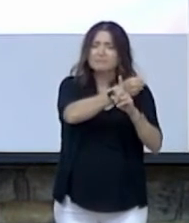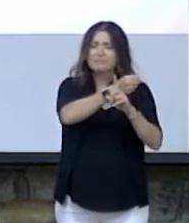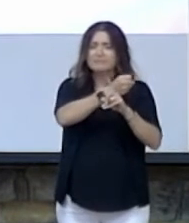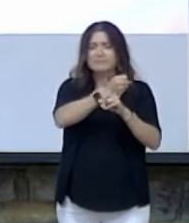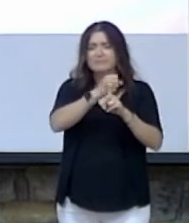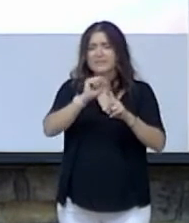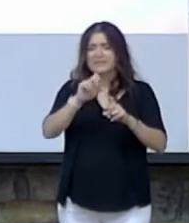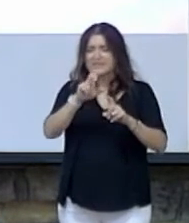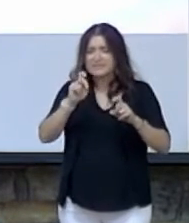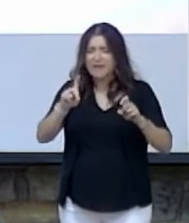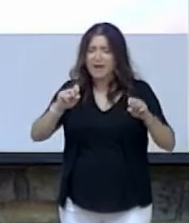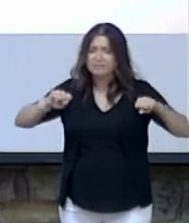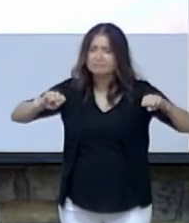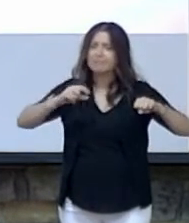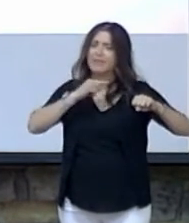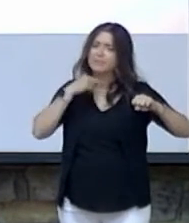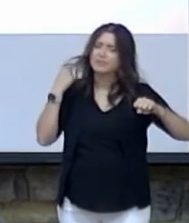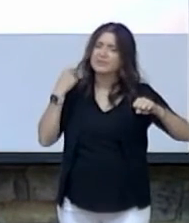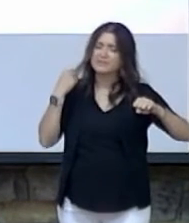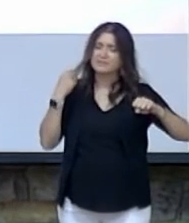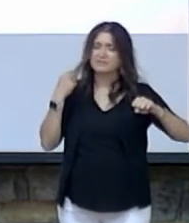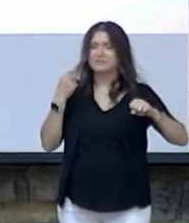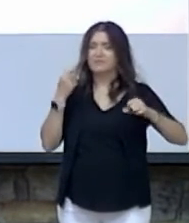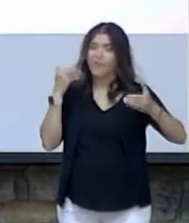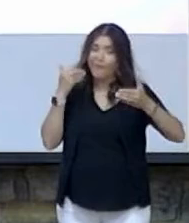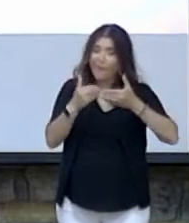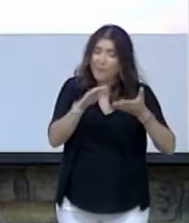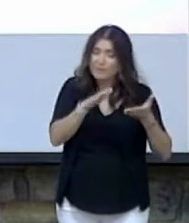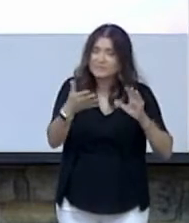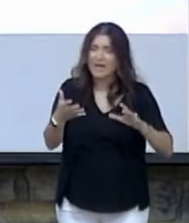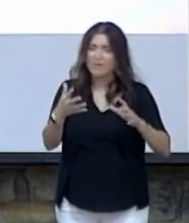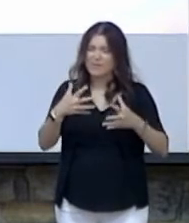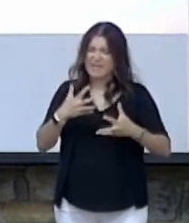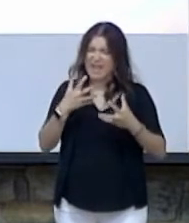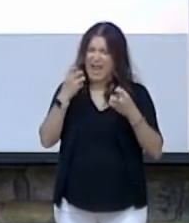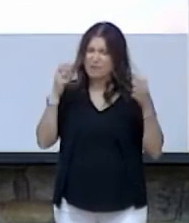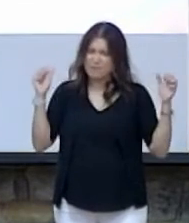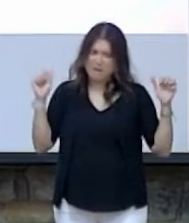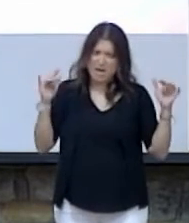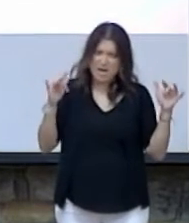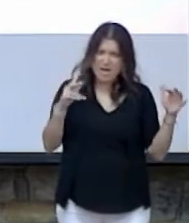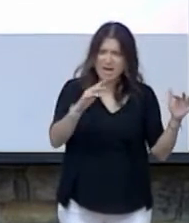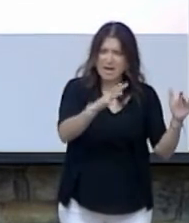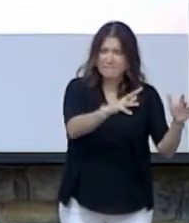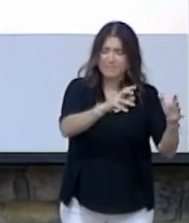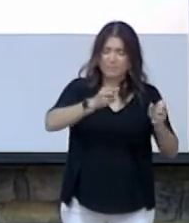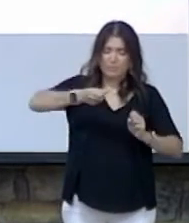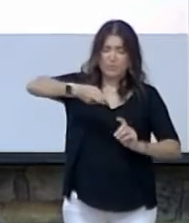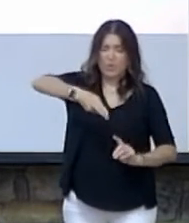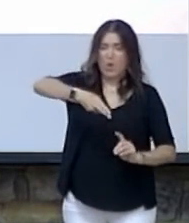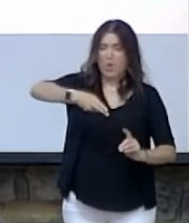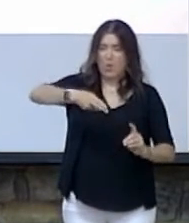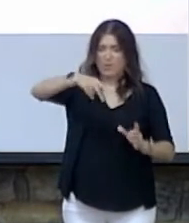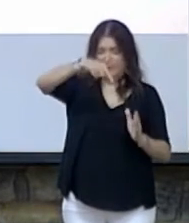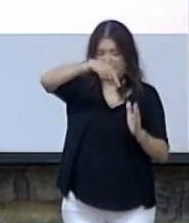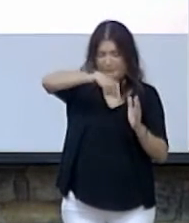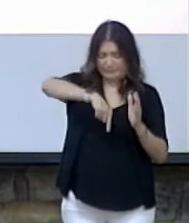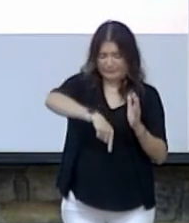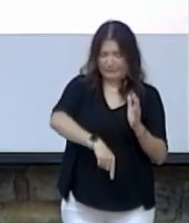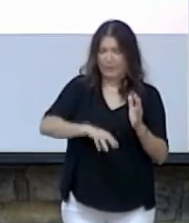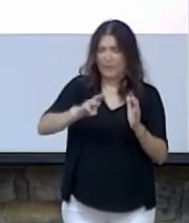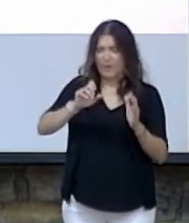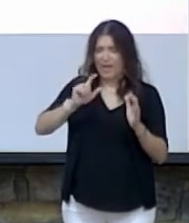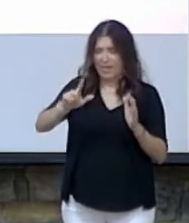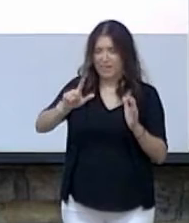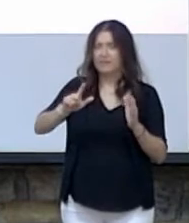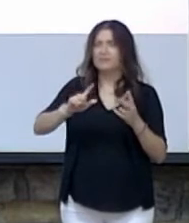priest. He barely escaped death from an angry mob. He was thrown into a well, ultimately put